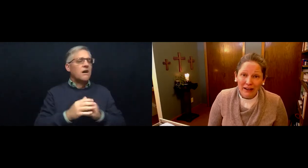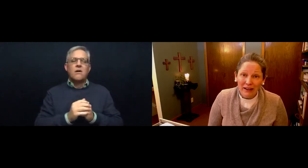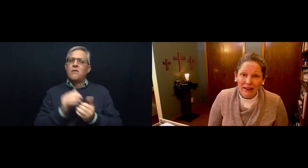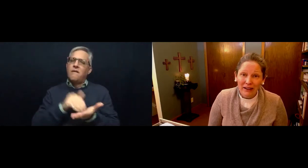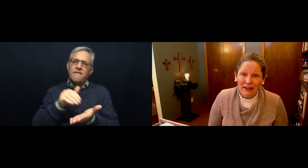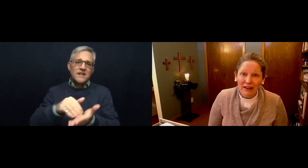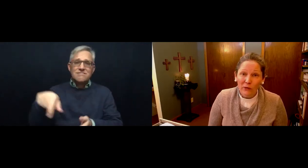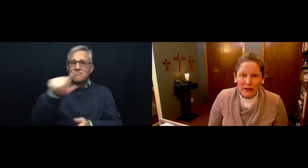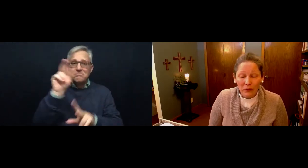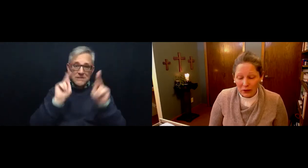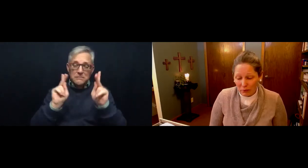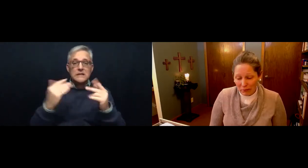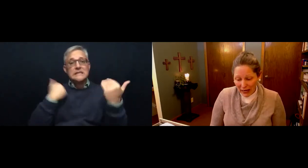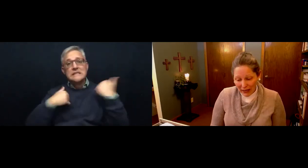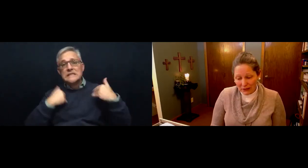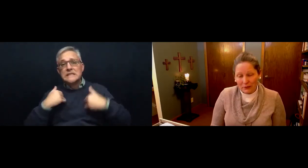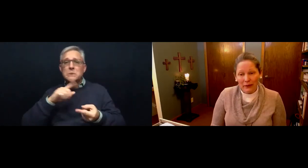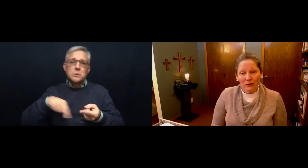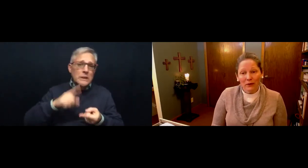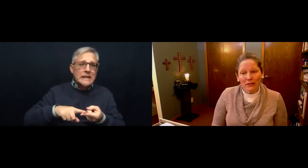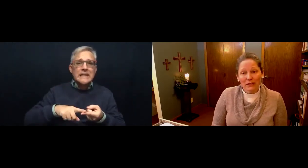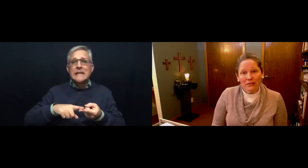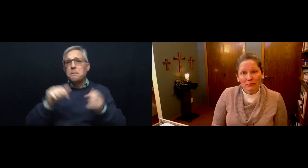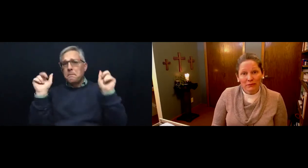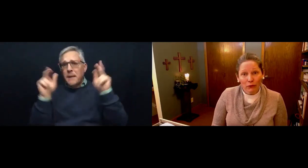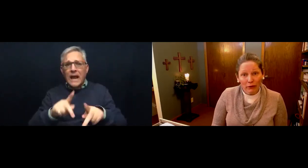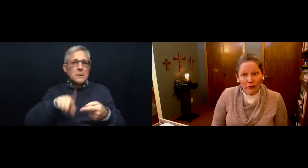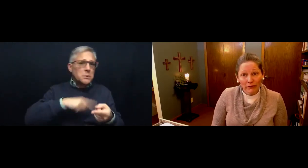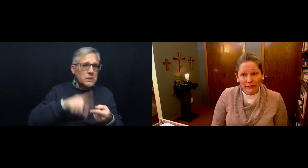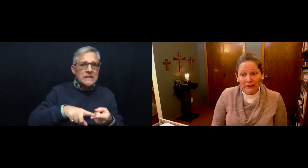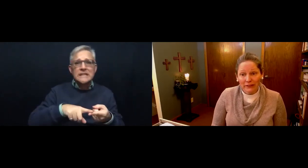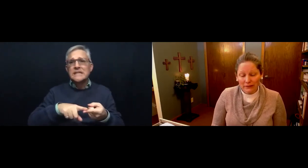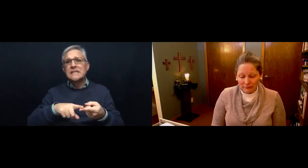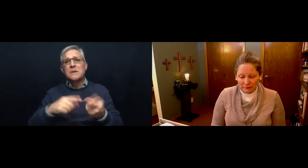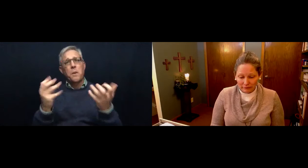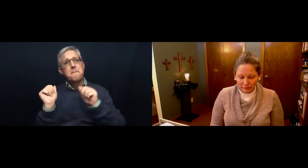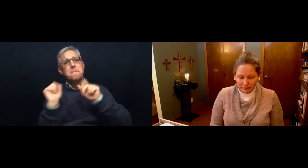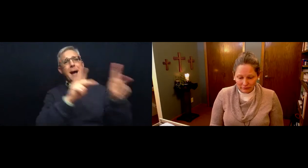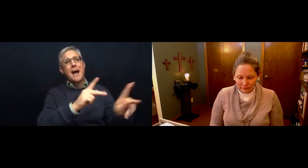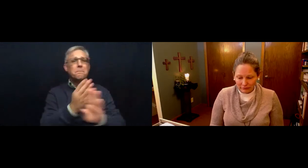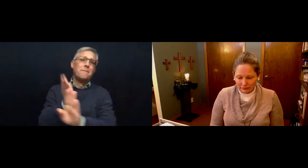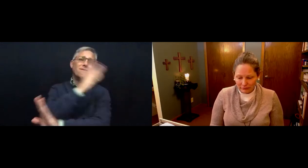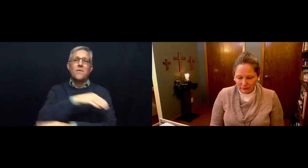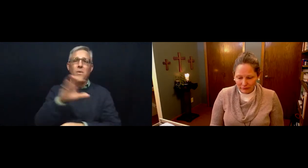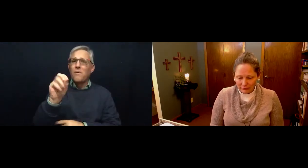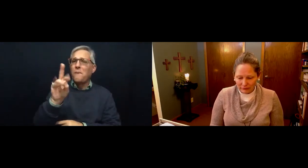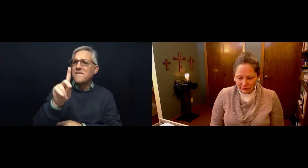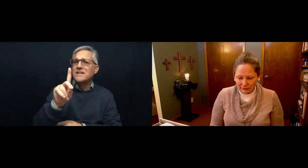back? When can we go back to the way it was before COVID?